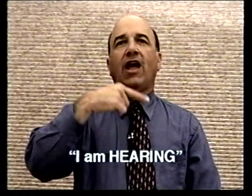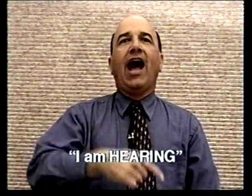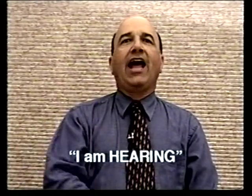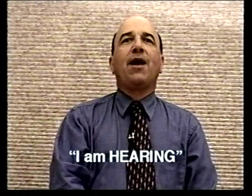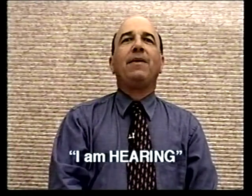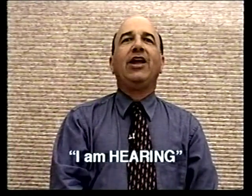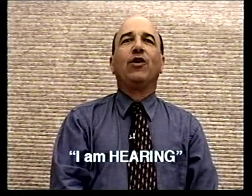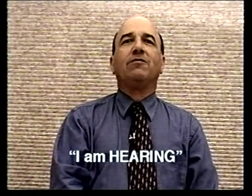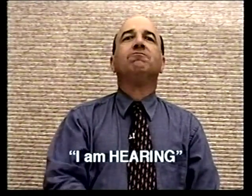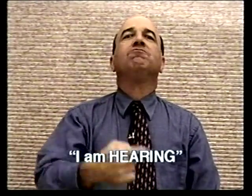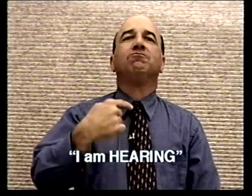I am hearing.